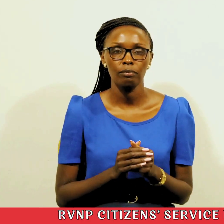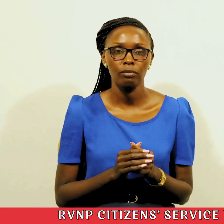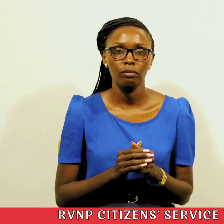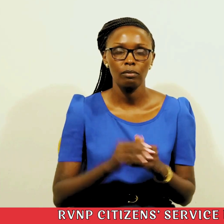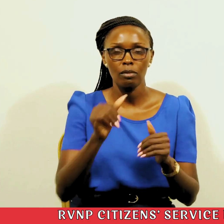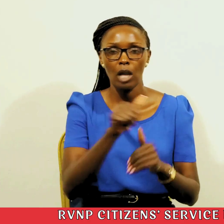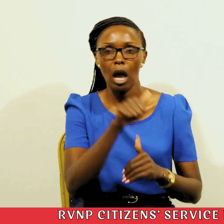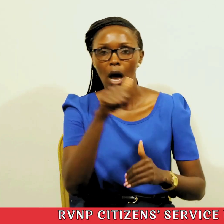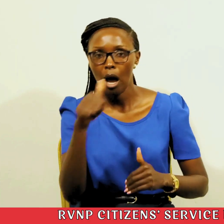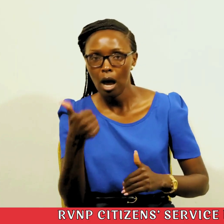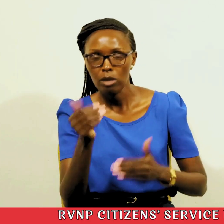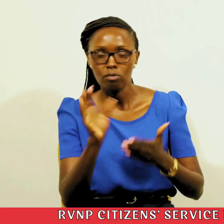Co-curricular activities.